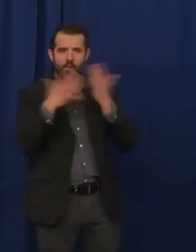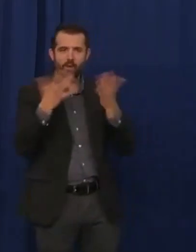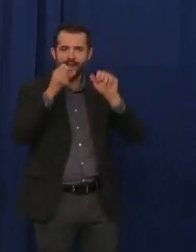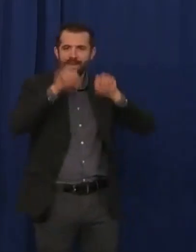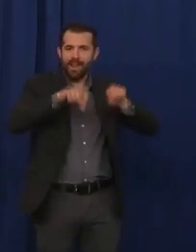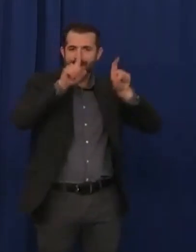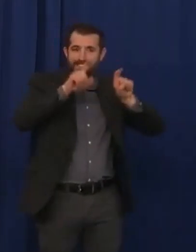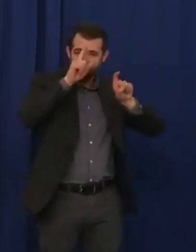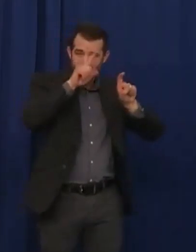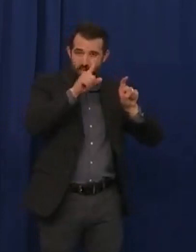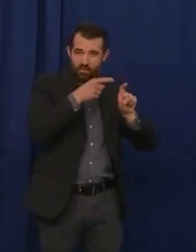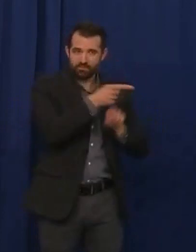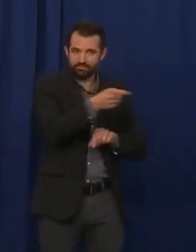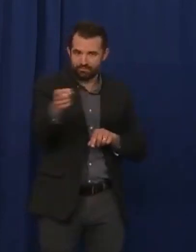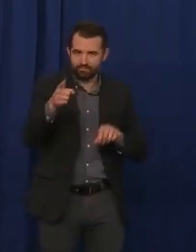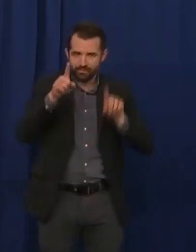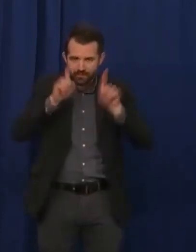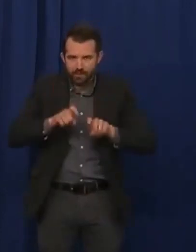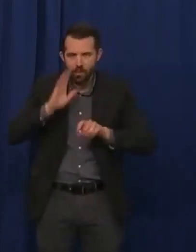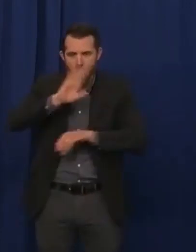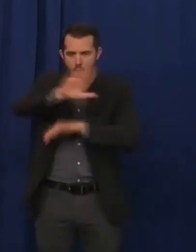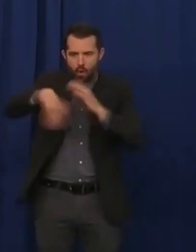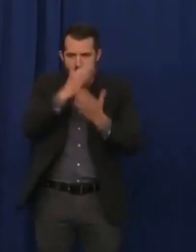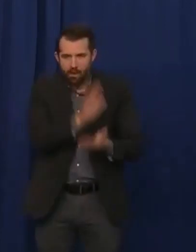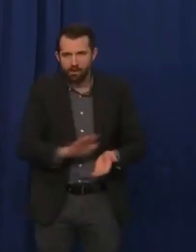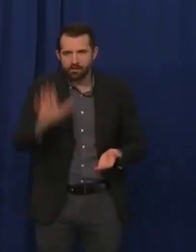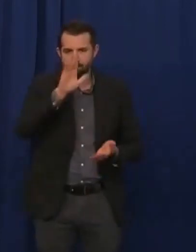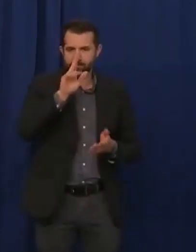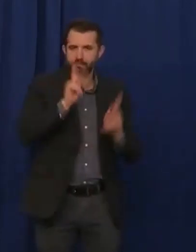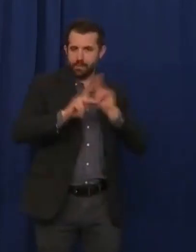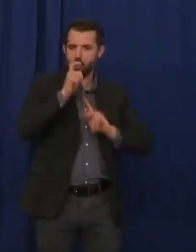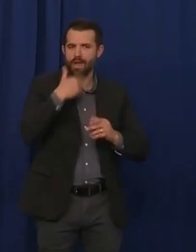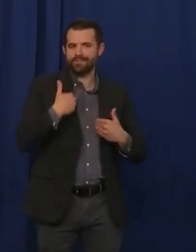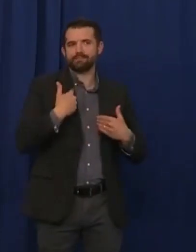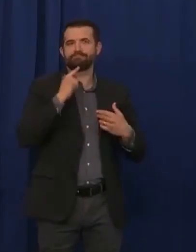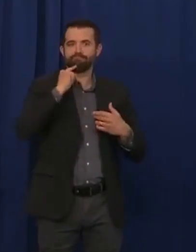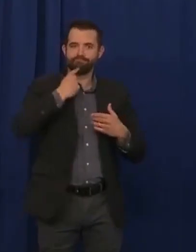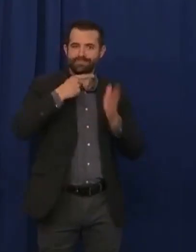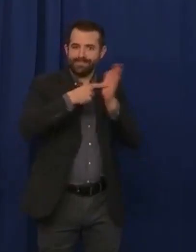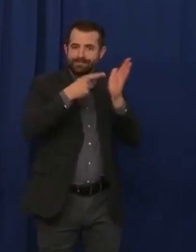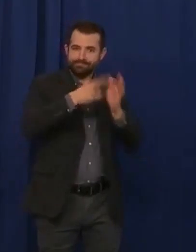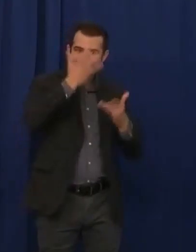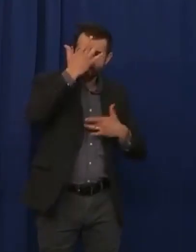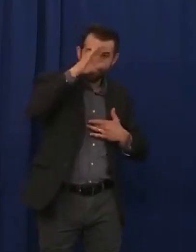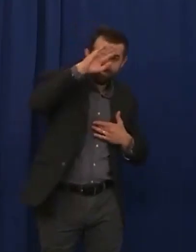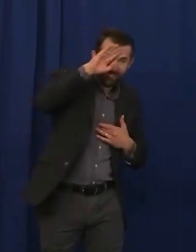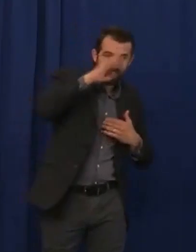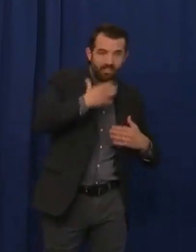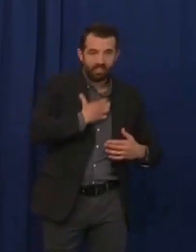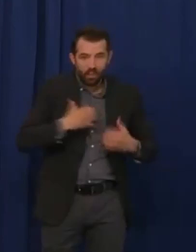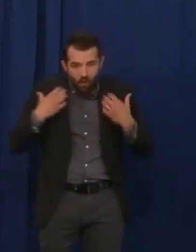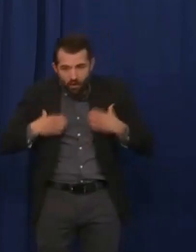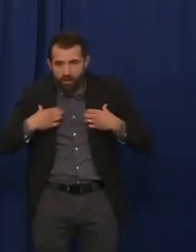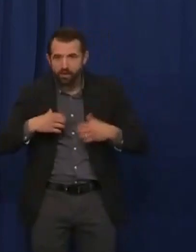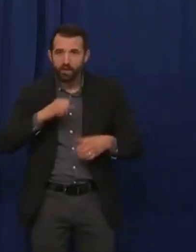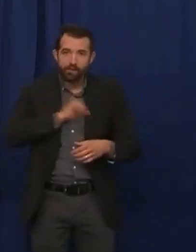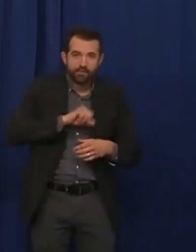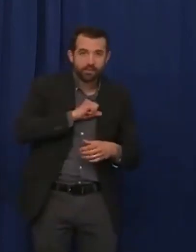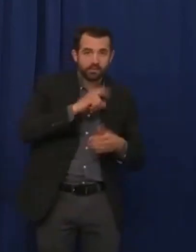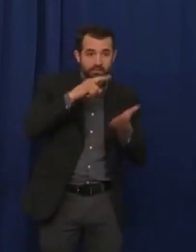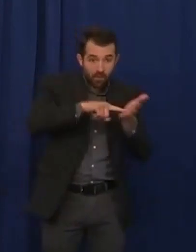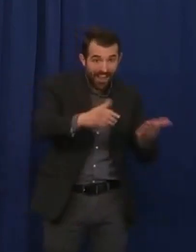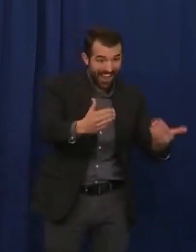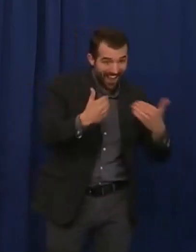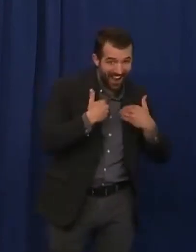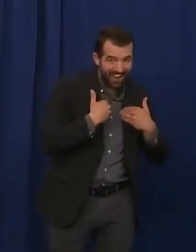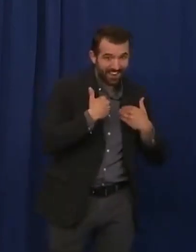for all people who are symptomatic and sentinel disease surveillance are key elements of reopening various sectors